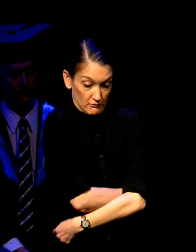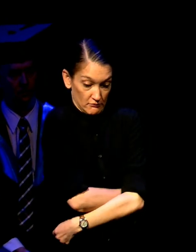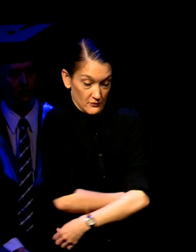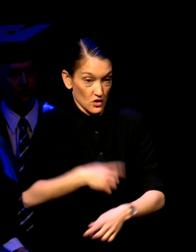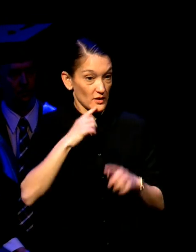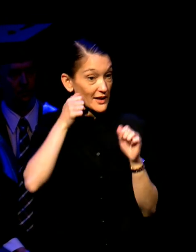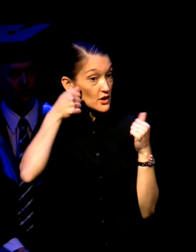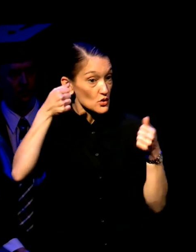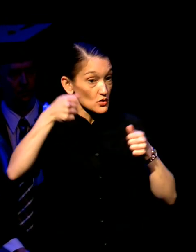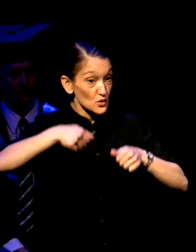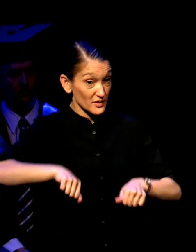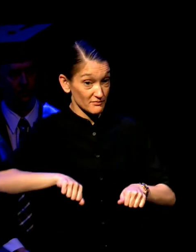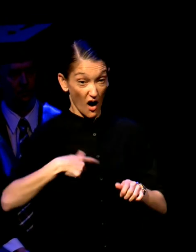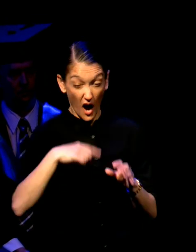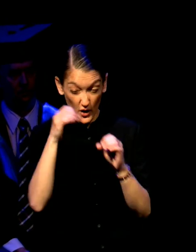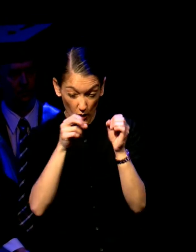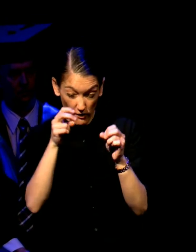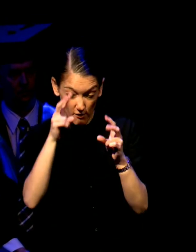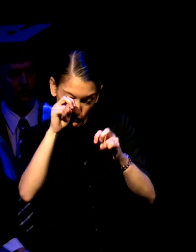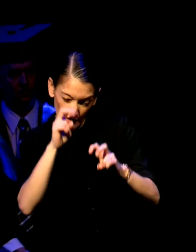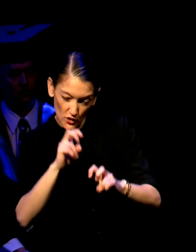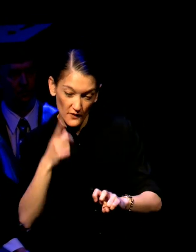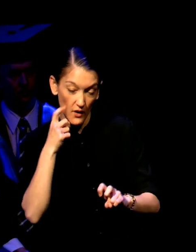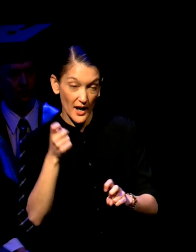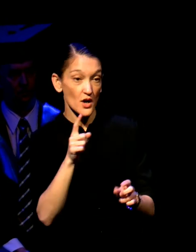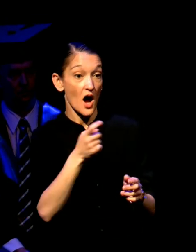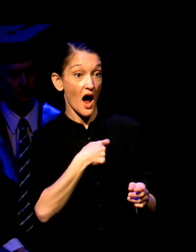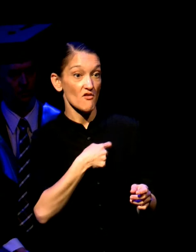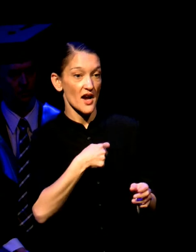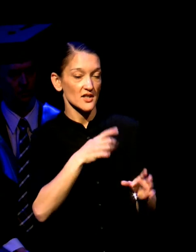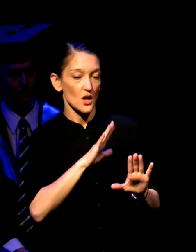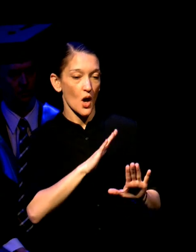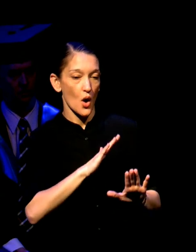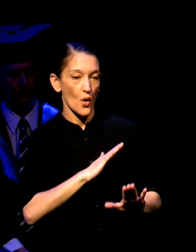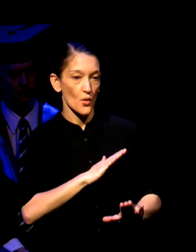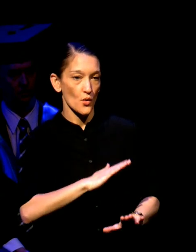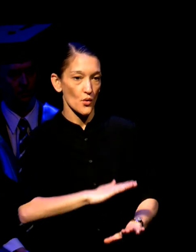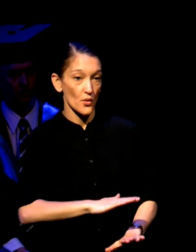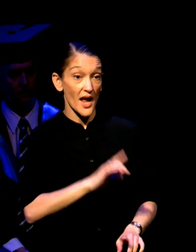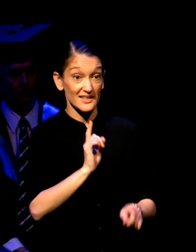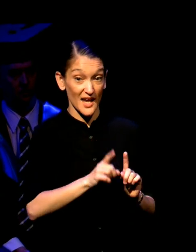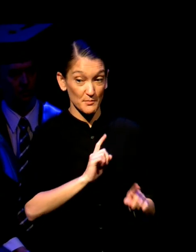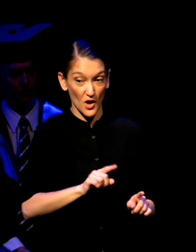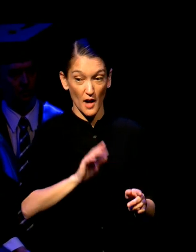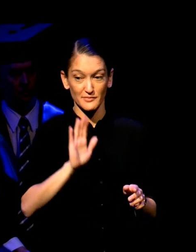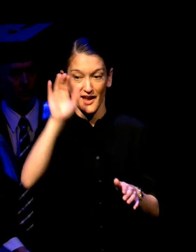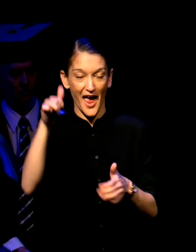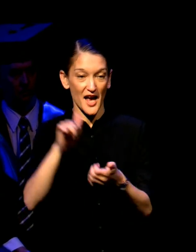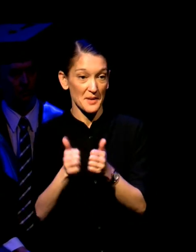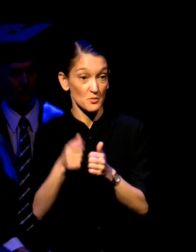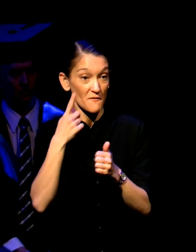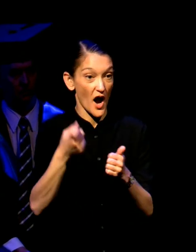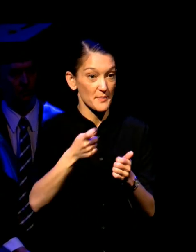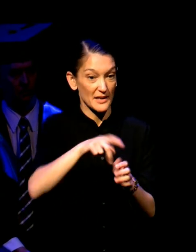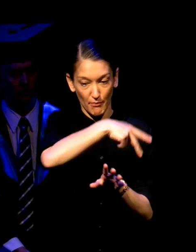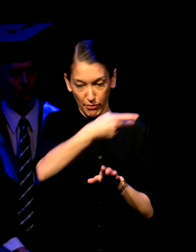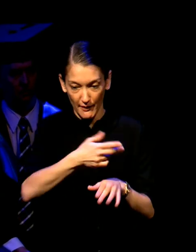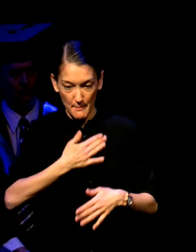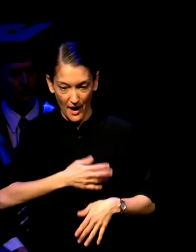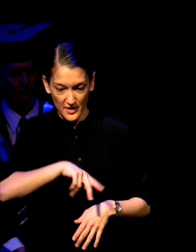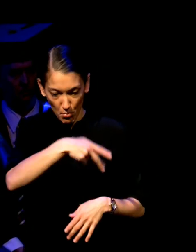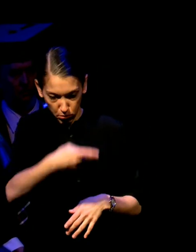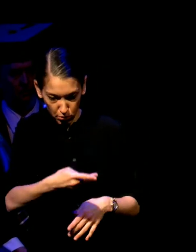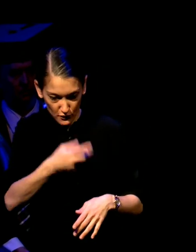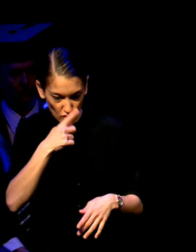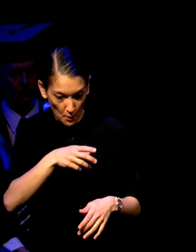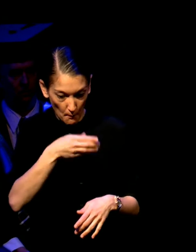slow my heart rate. And to practice holding my breath, I'd often be found with my face down in the bathtub. I did everything I could to prepare for this